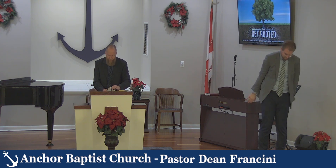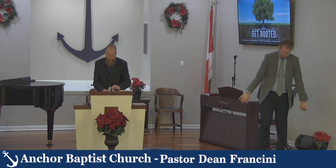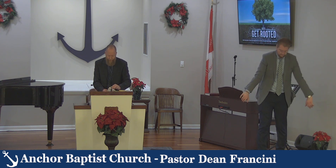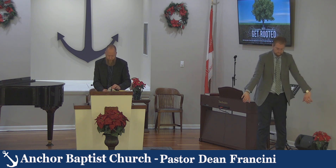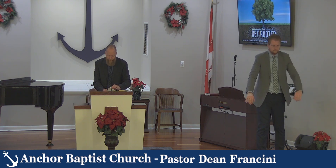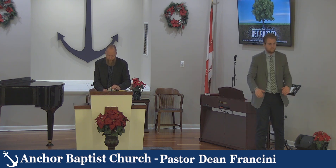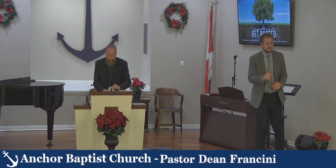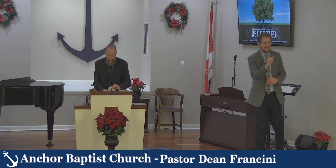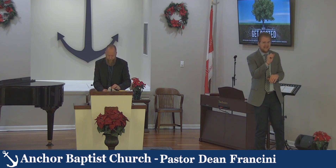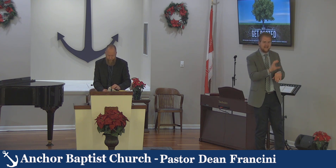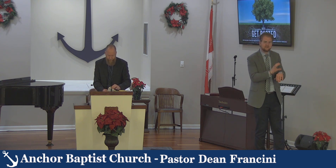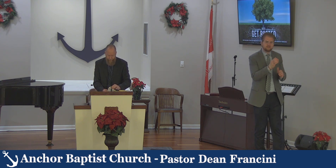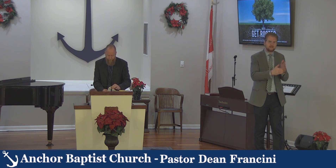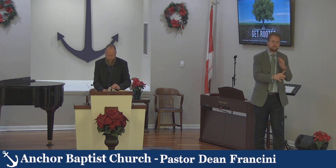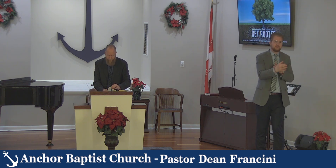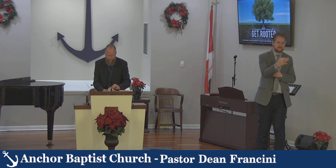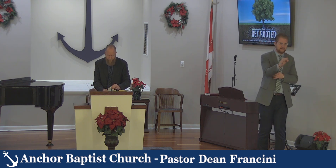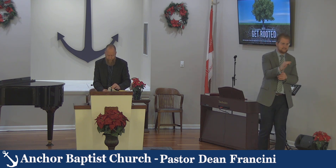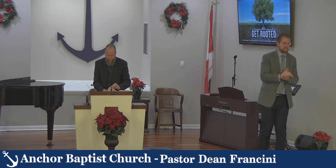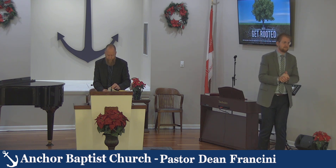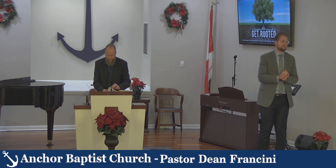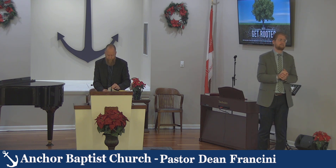Acts chapter 19.